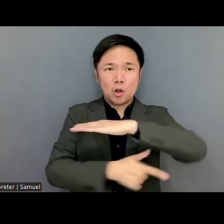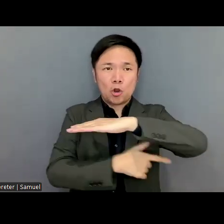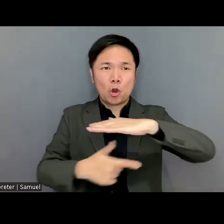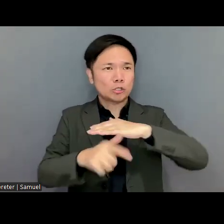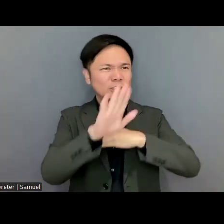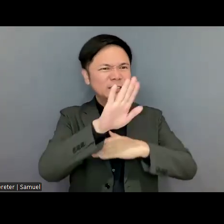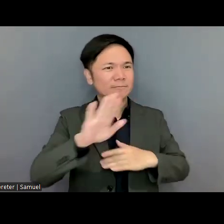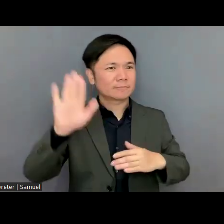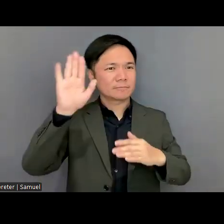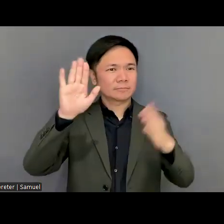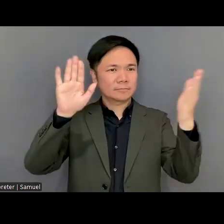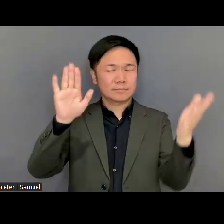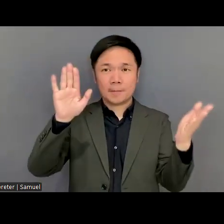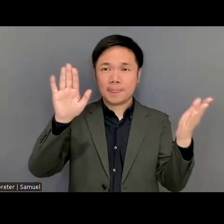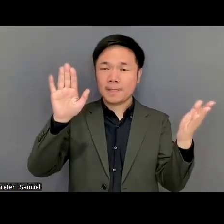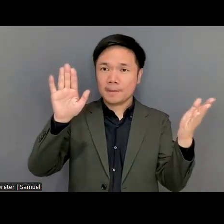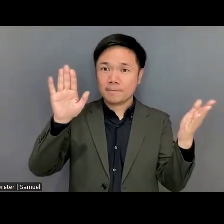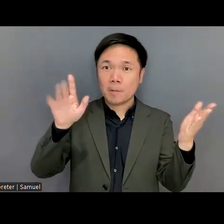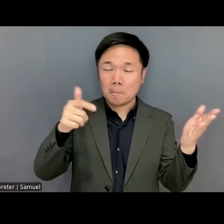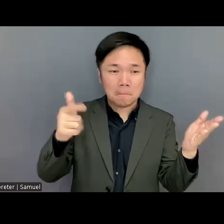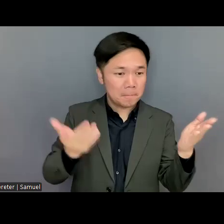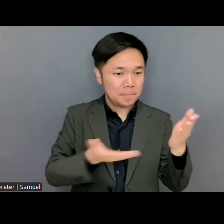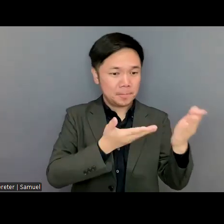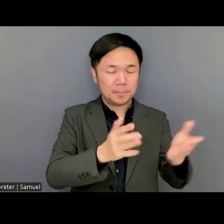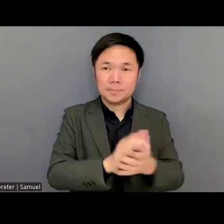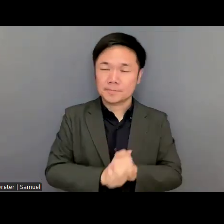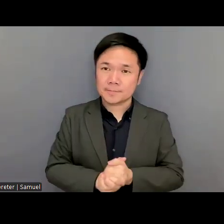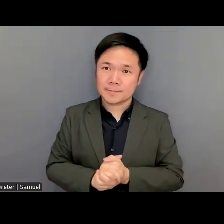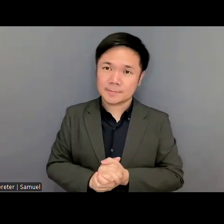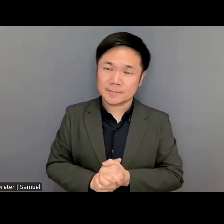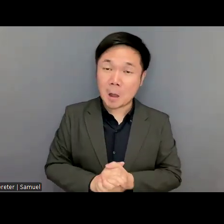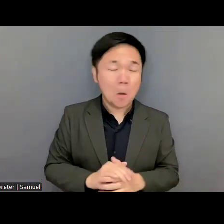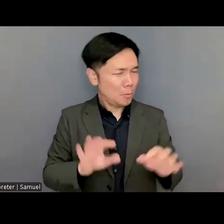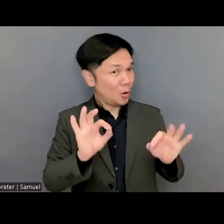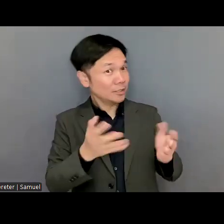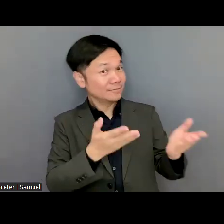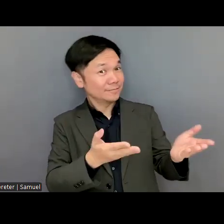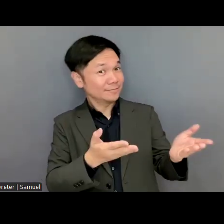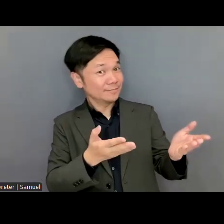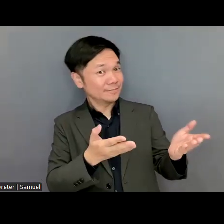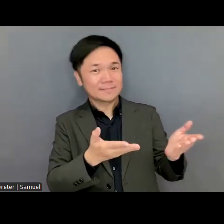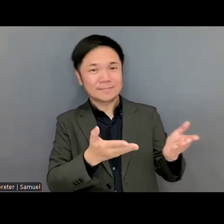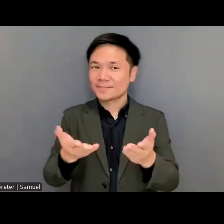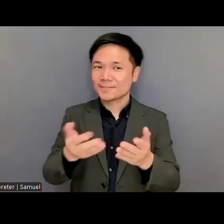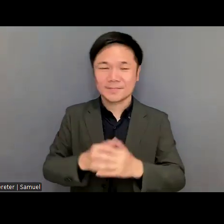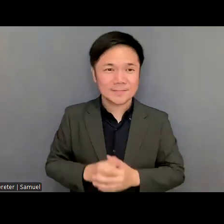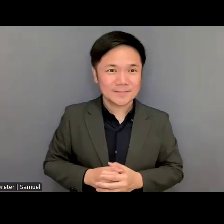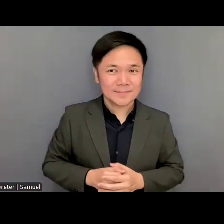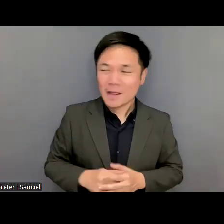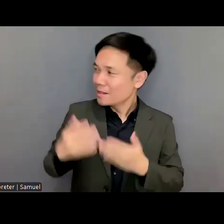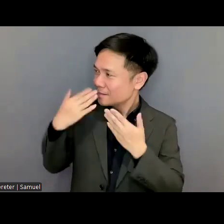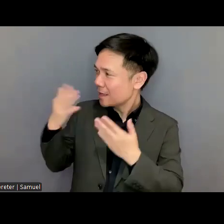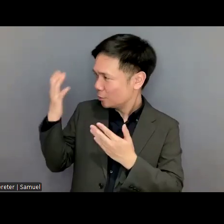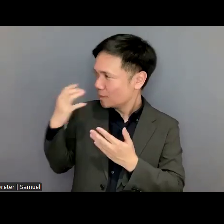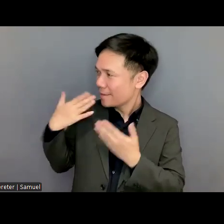their hand raised, so I just want to make sure that Okay. No, everything is it's okay. Okay. Okay, please, Maria. Thank you so much, Greta, for letting